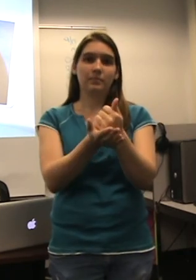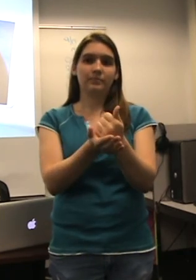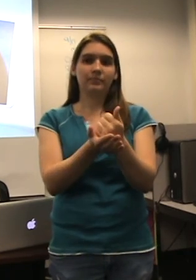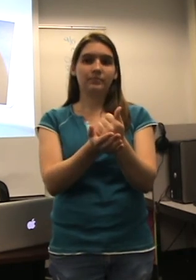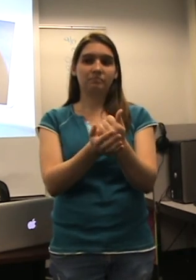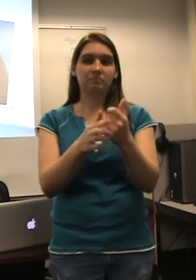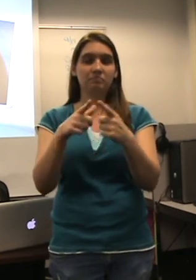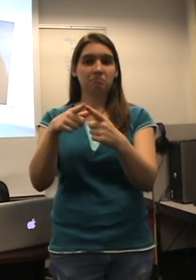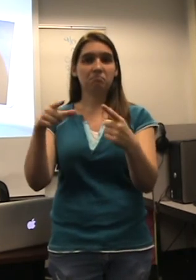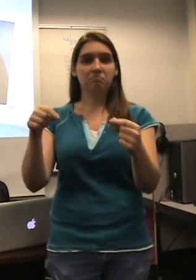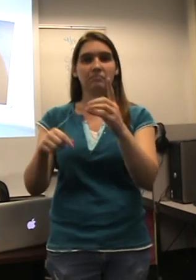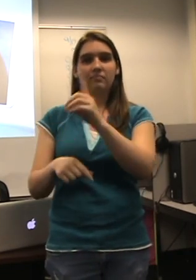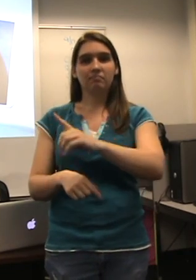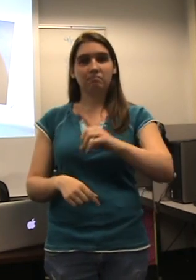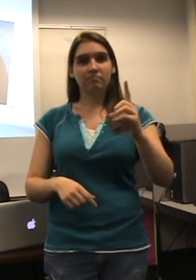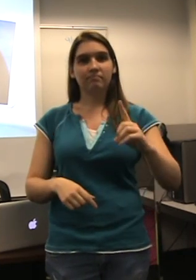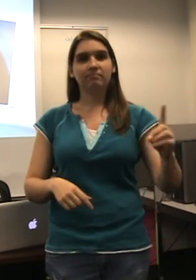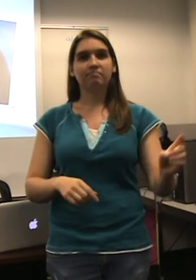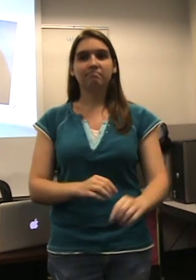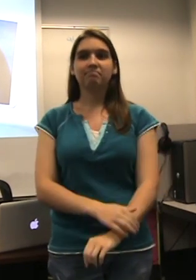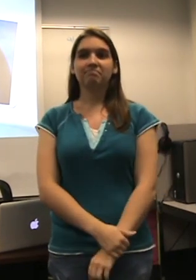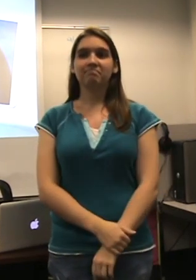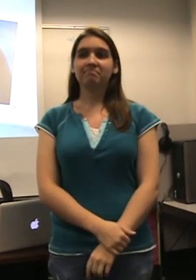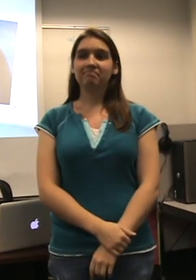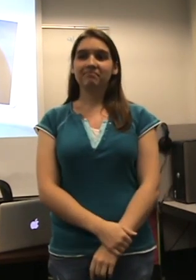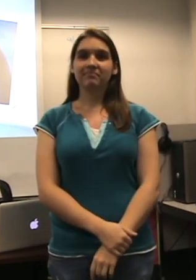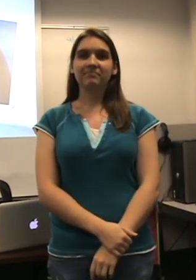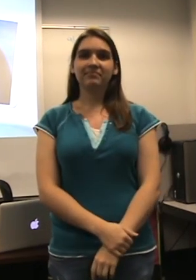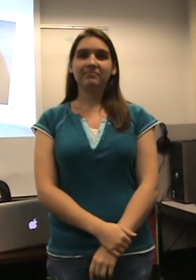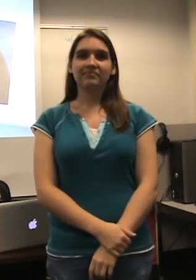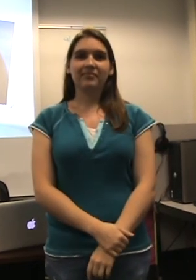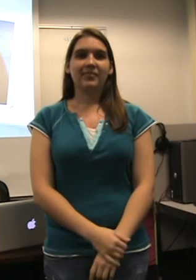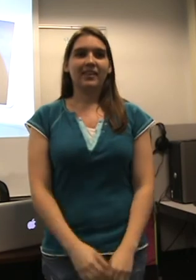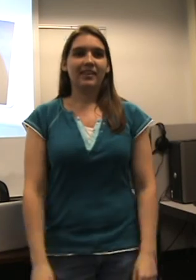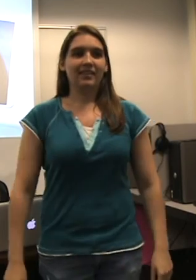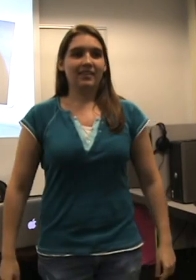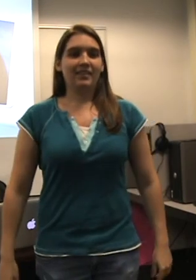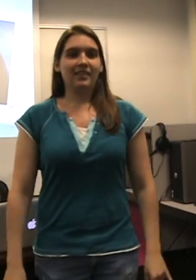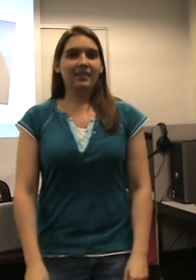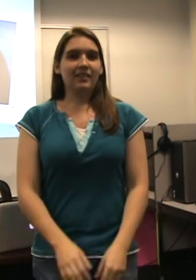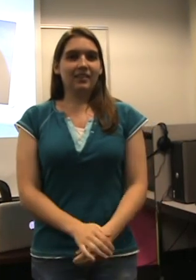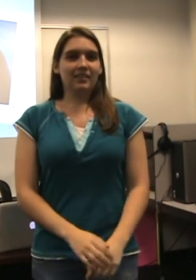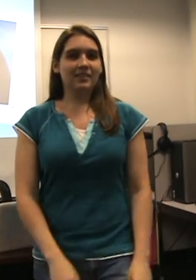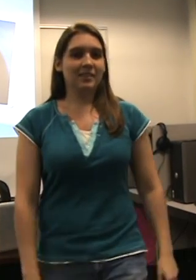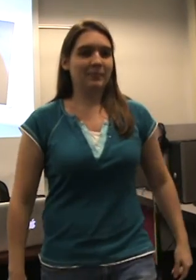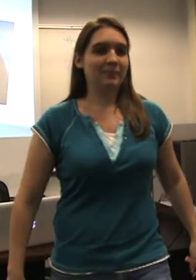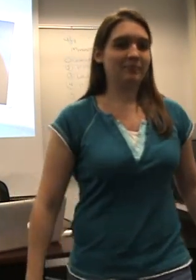Japan dolphins. Yay!